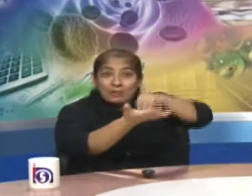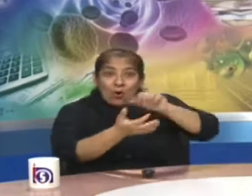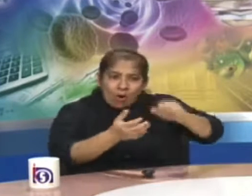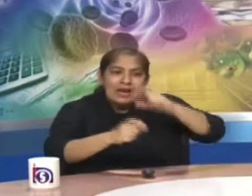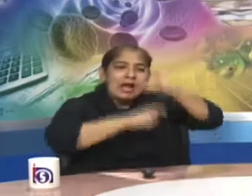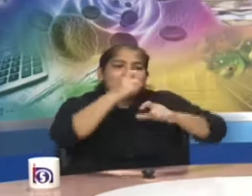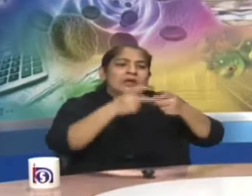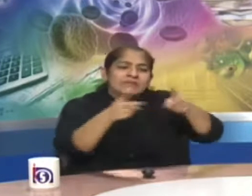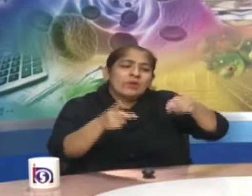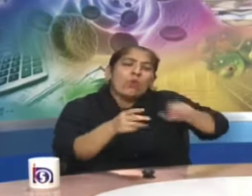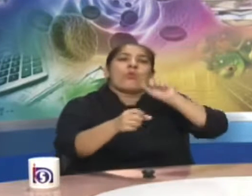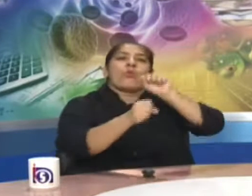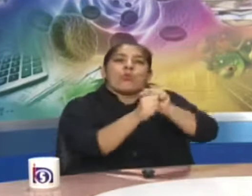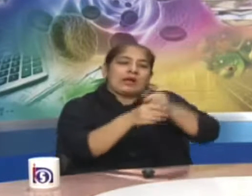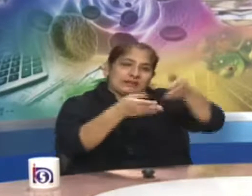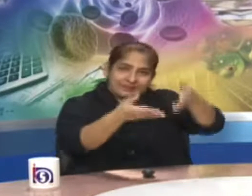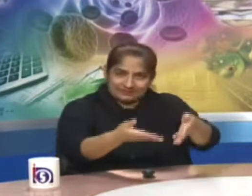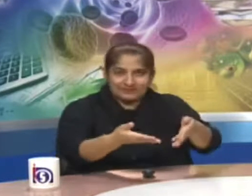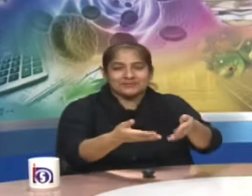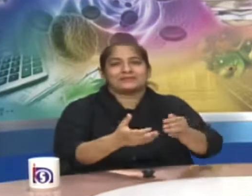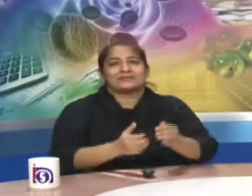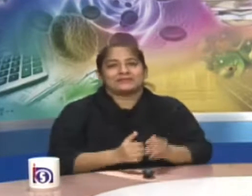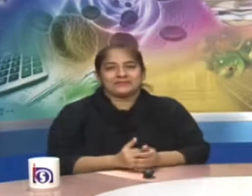Third is the issuing company.